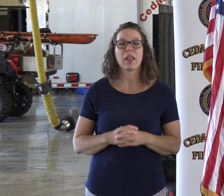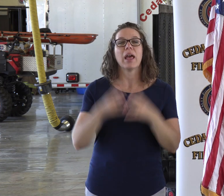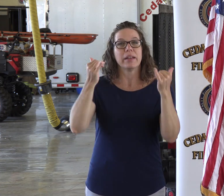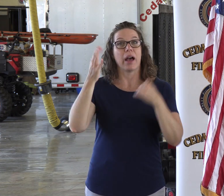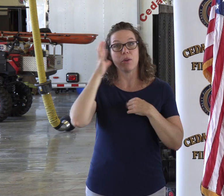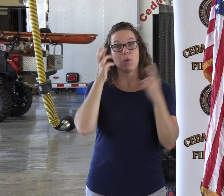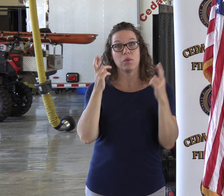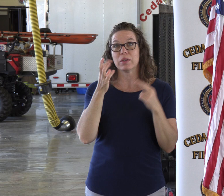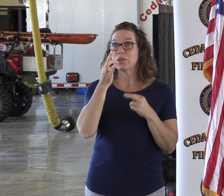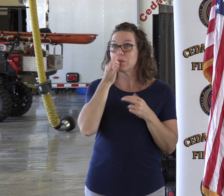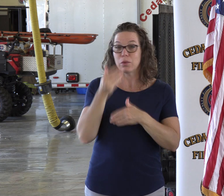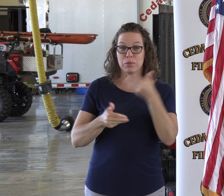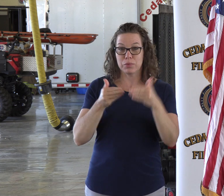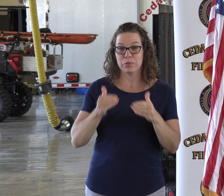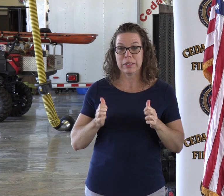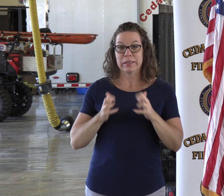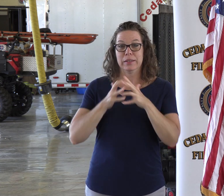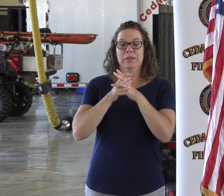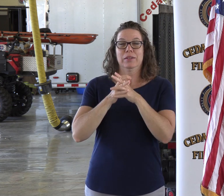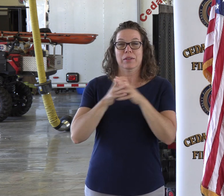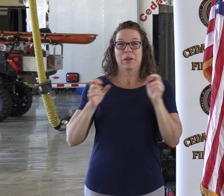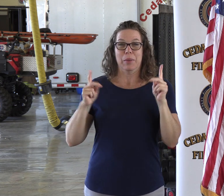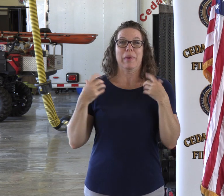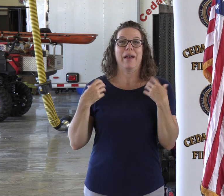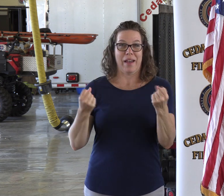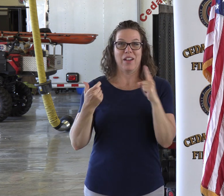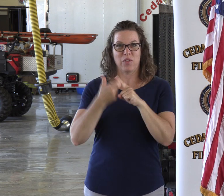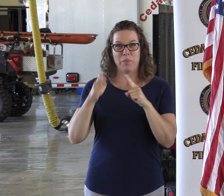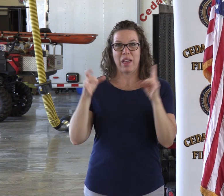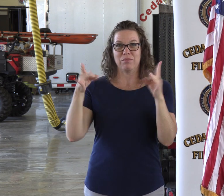back from the storm of 2020.